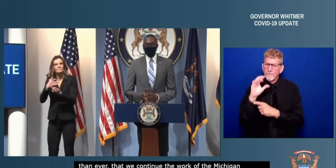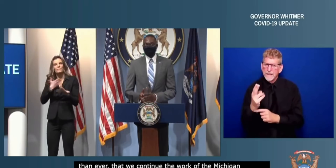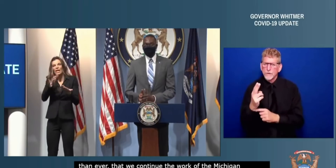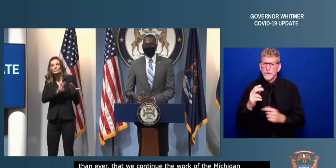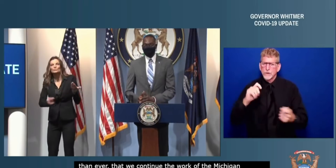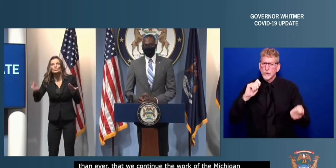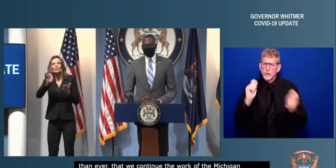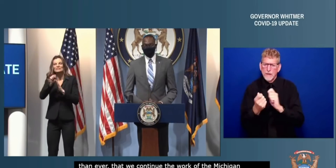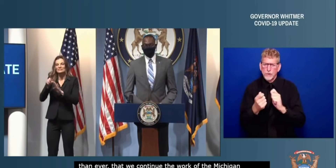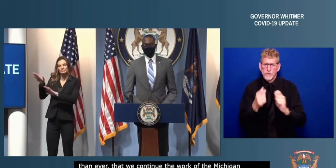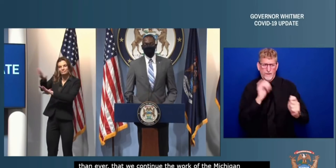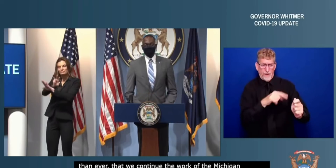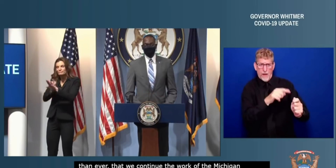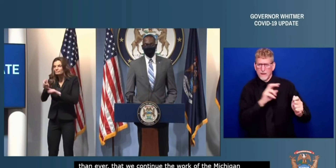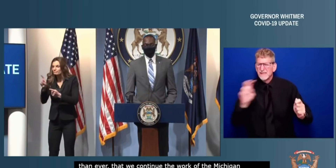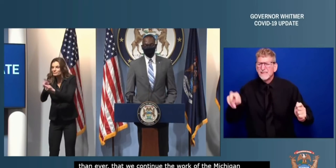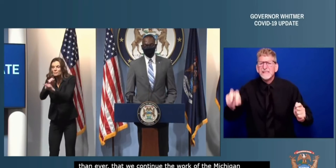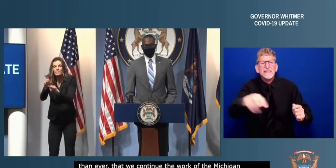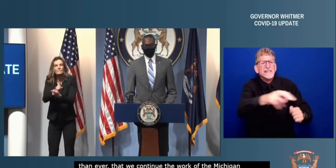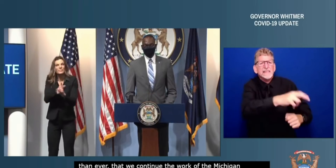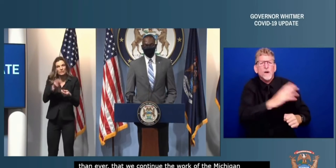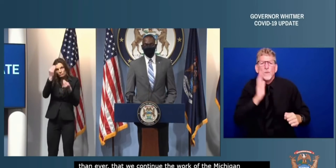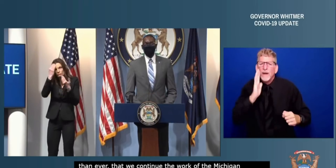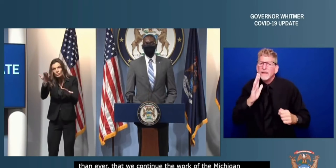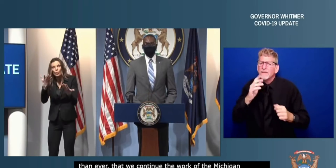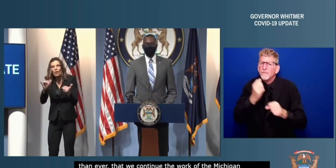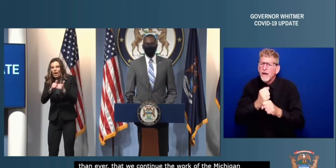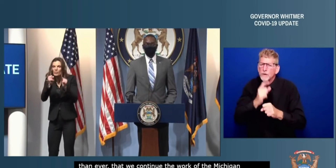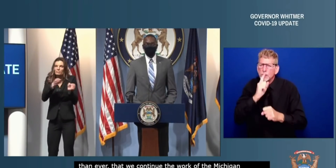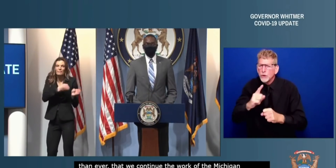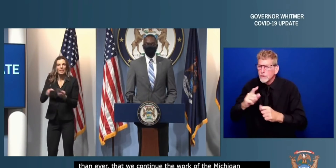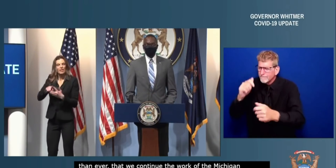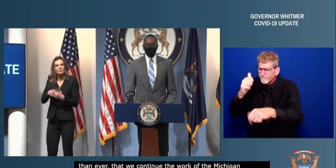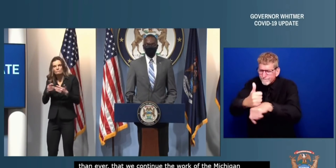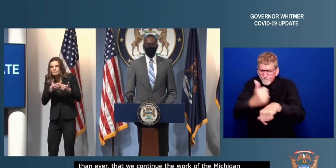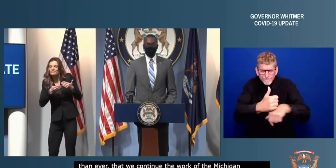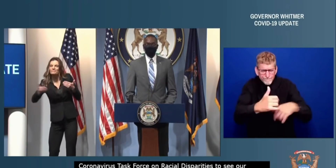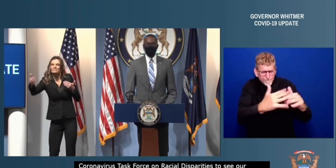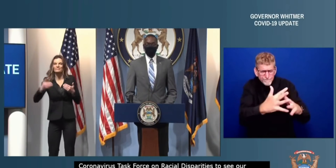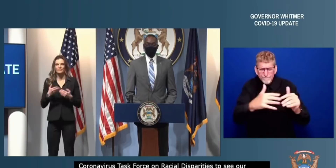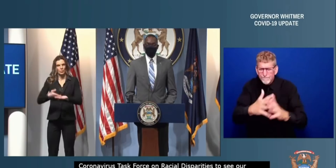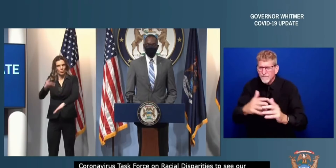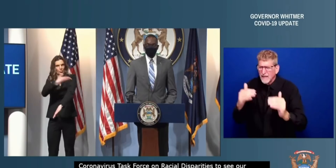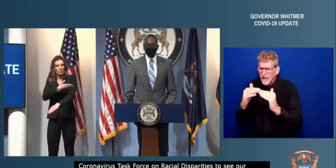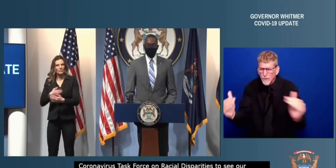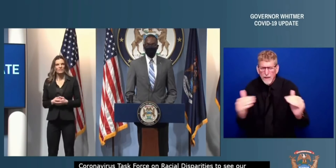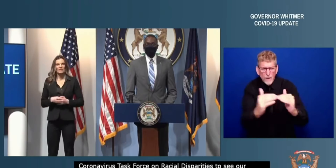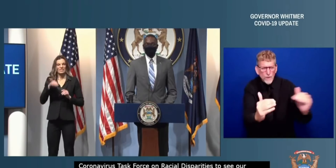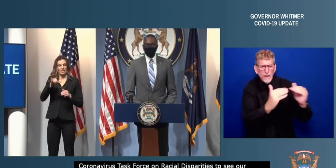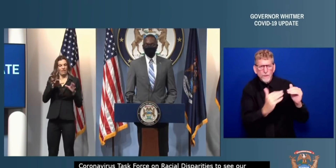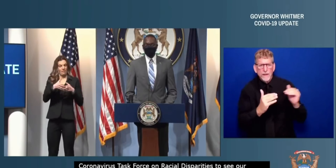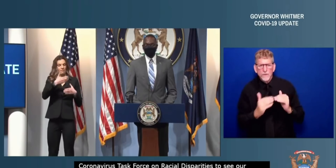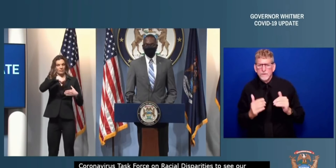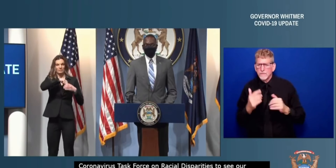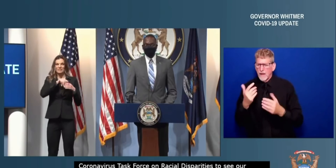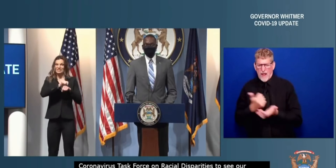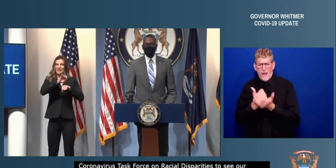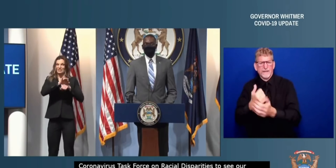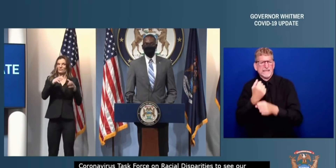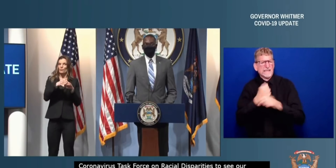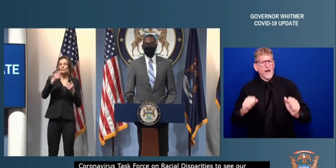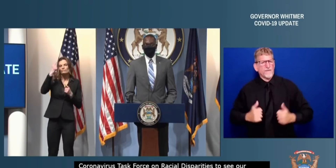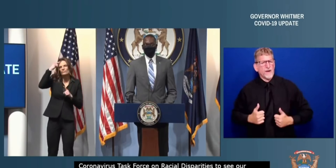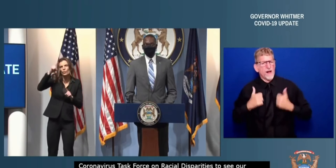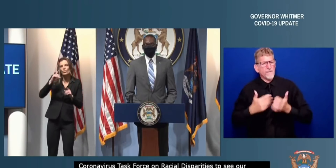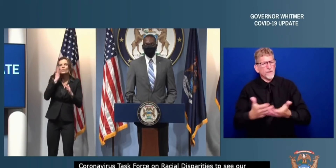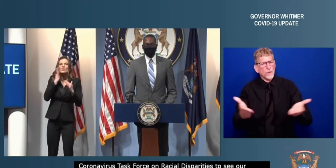adapted, and adopted to save lives. This task force will continue to focus on making real and timely changes